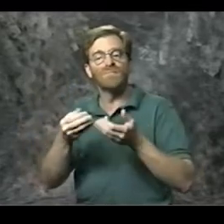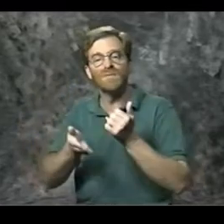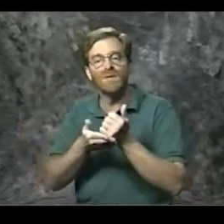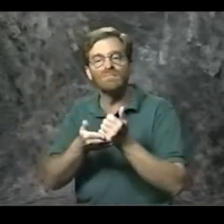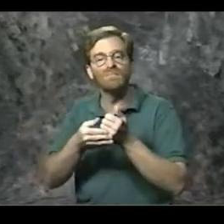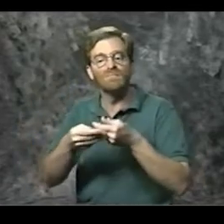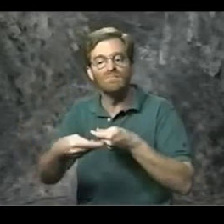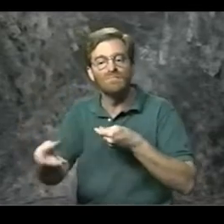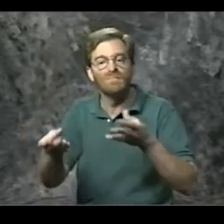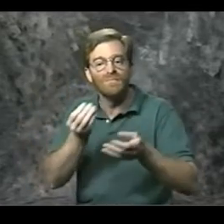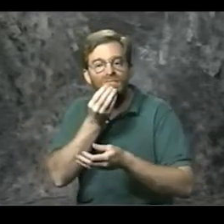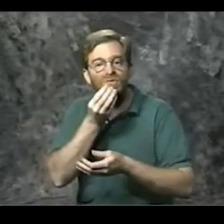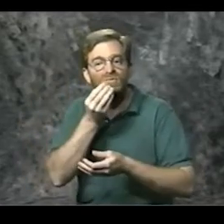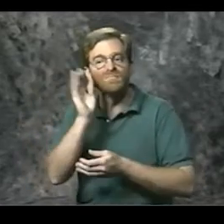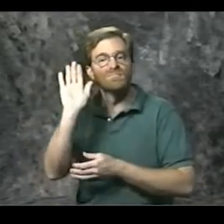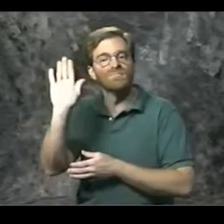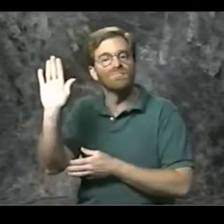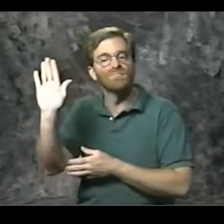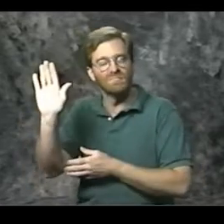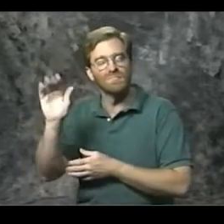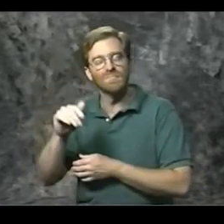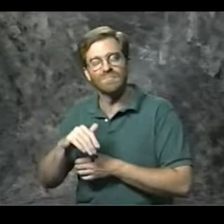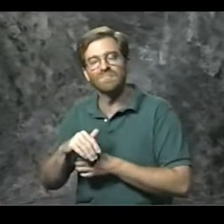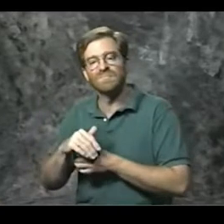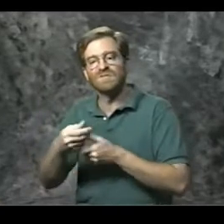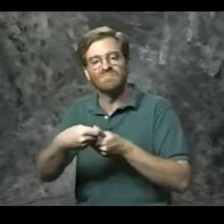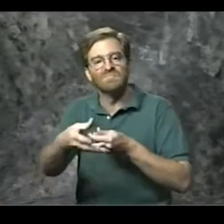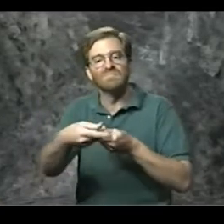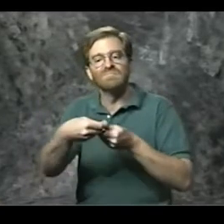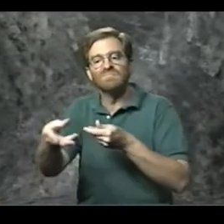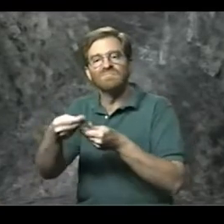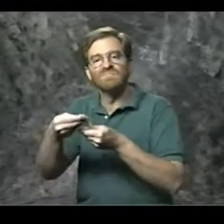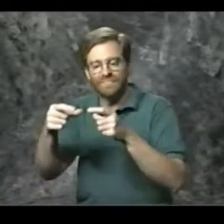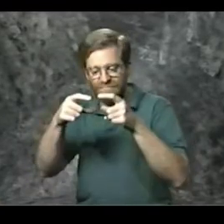I fastened my seatbelt and get ready for takeoff.